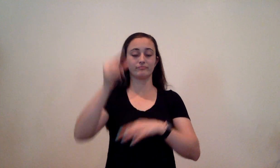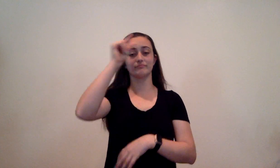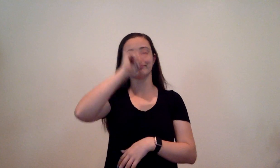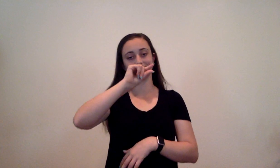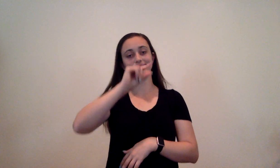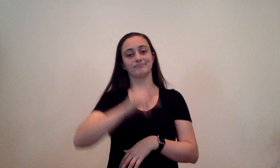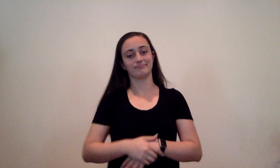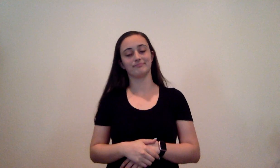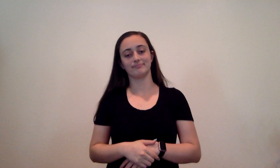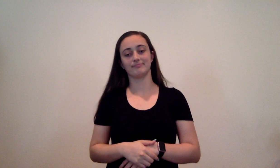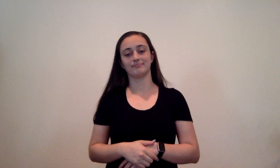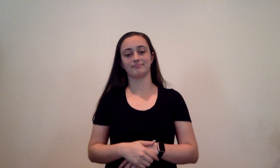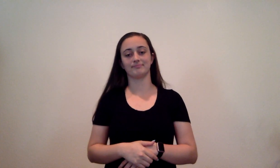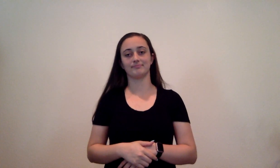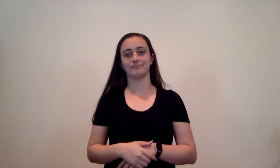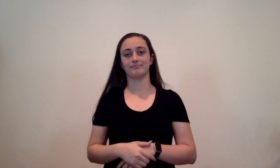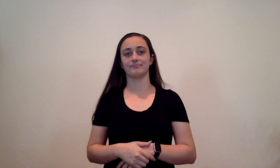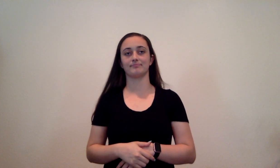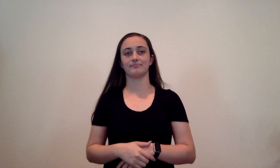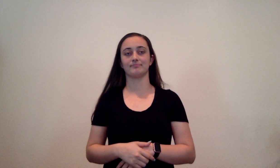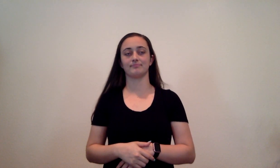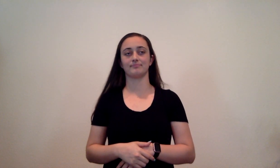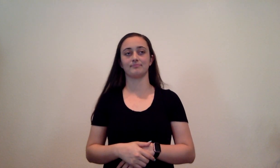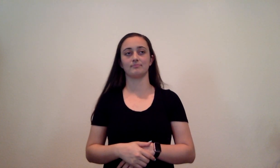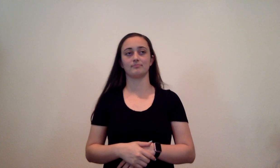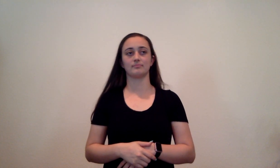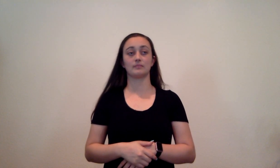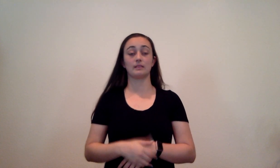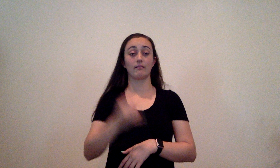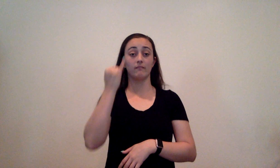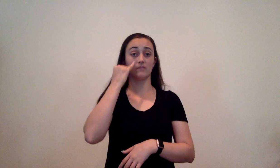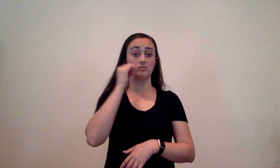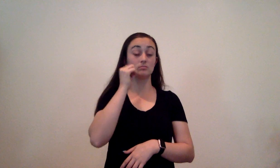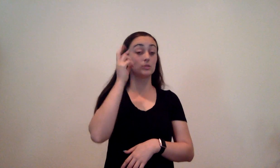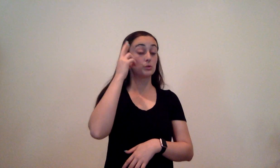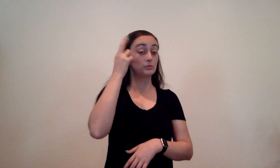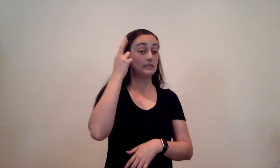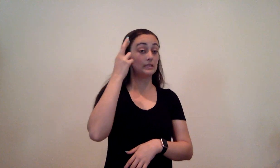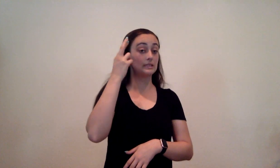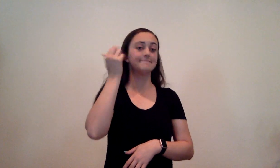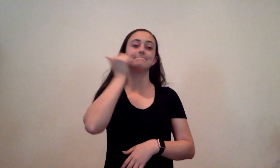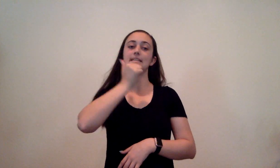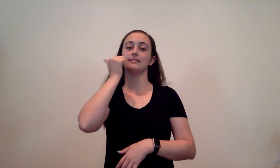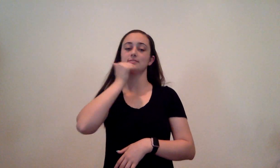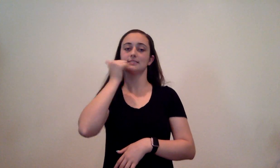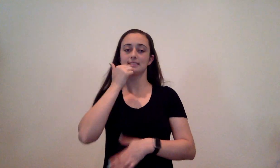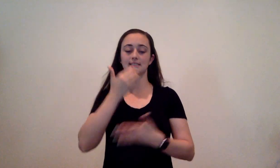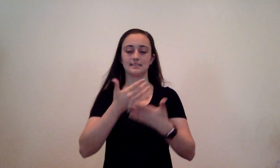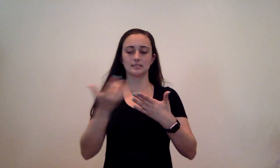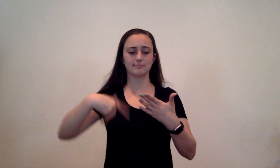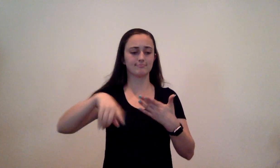Even if you don't realize it, day by day, things that we do were impacted by ancient Greece. The way we